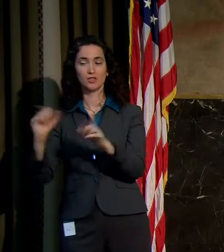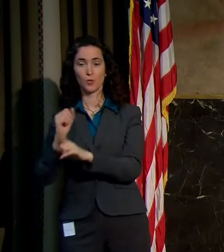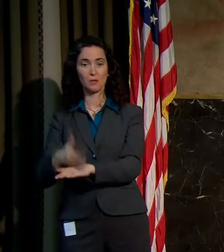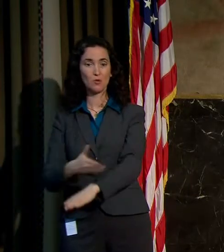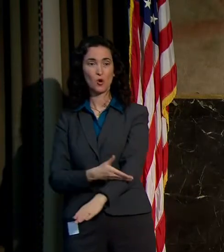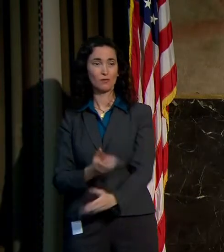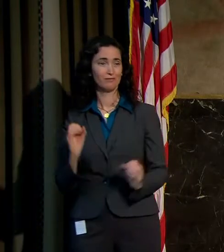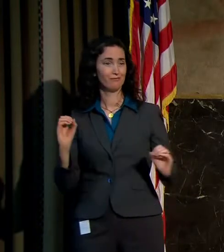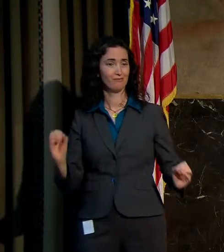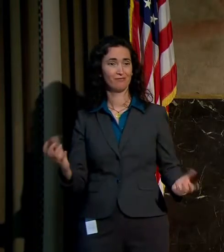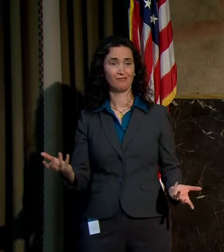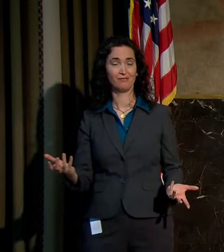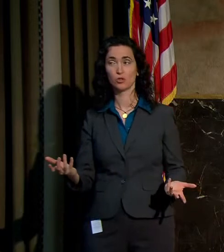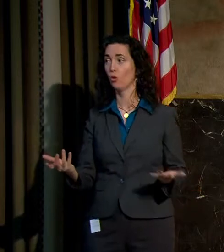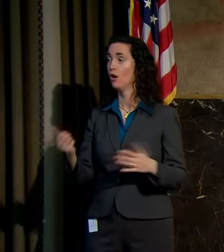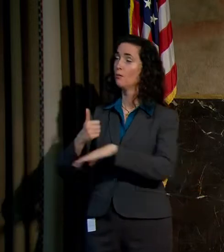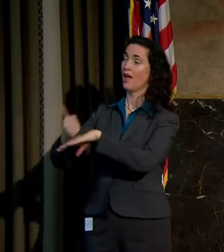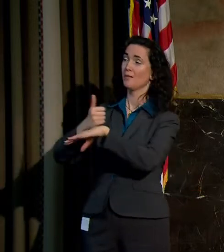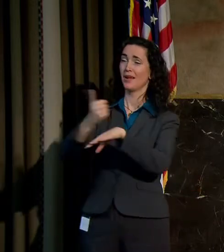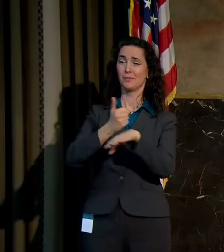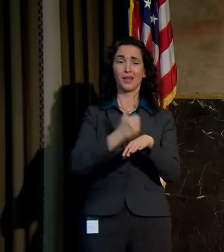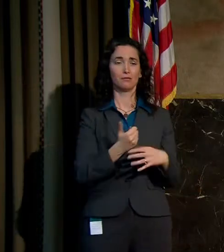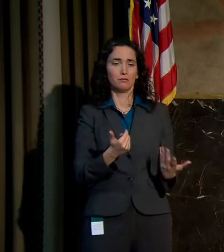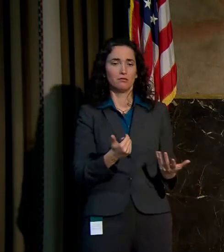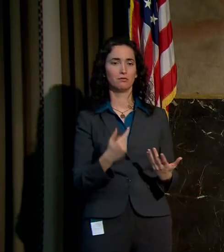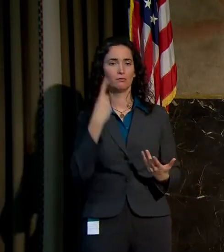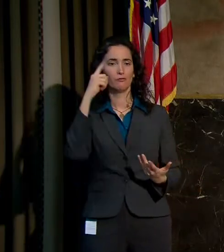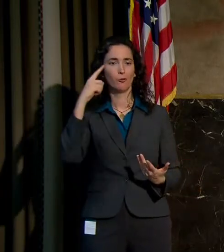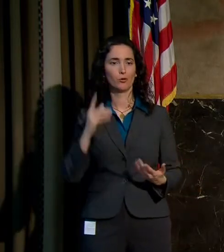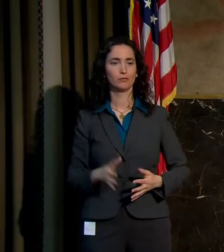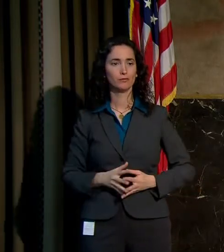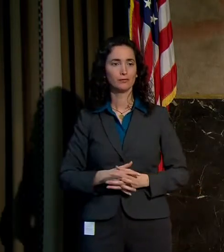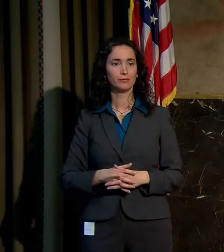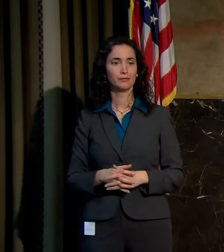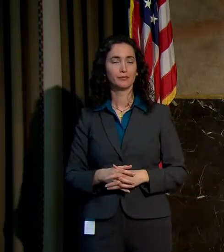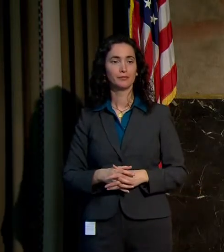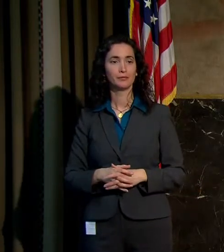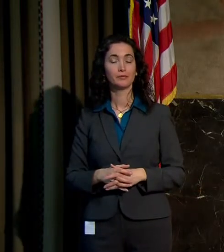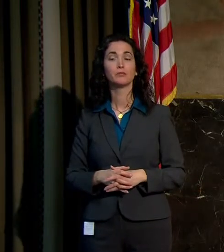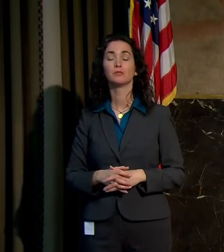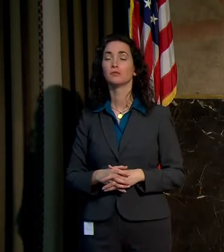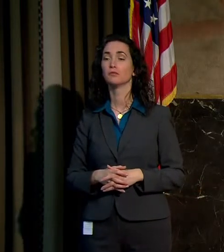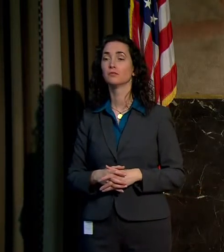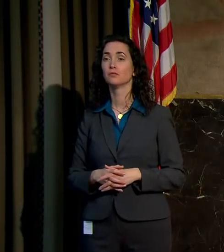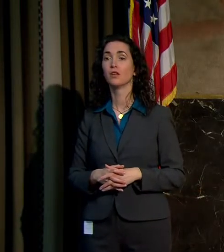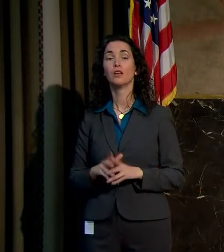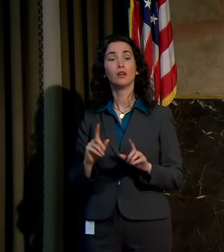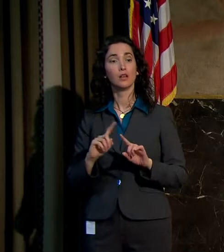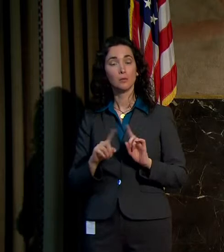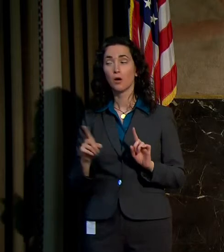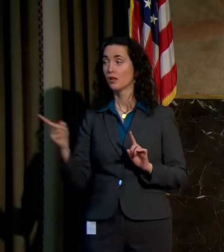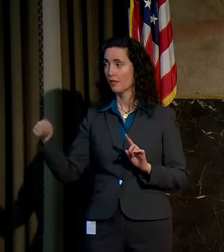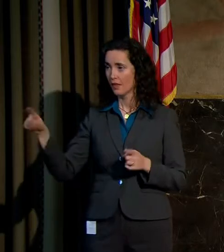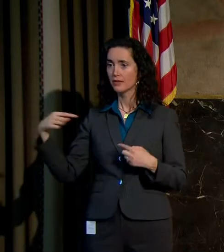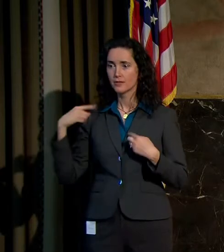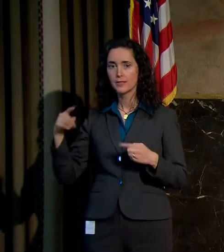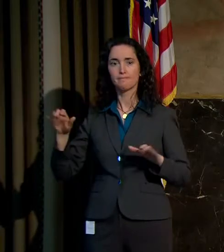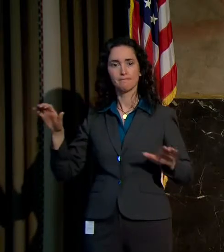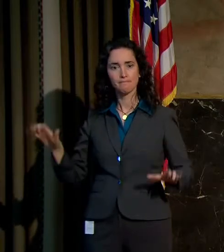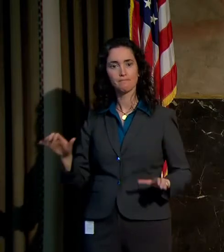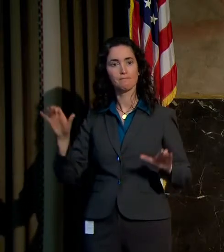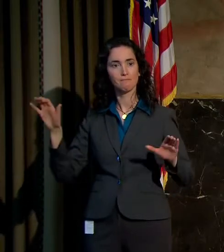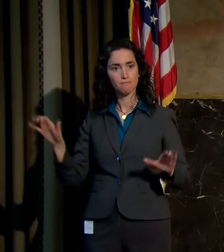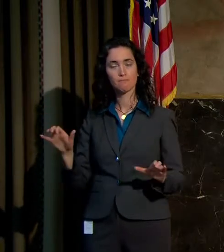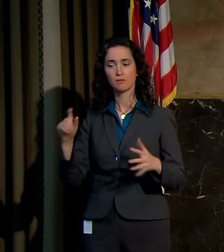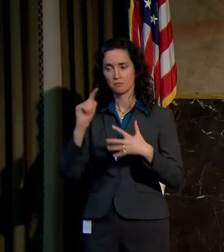there's enough lane to go around for everyone. But there are a lot of things that they've done will be